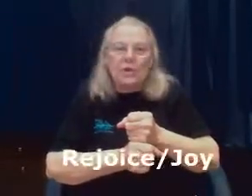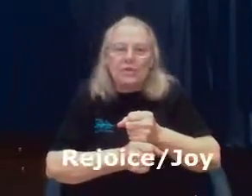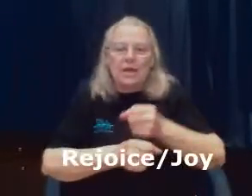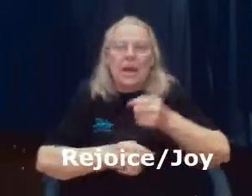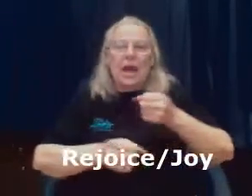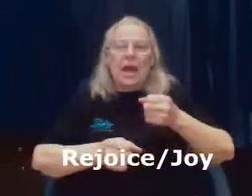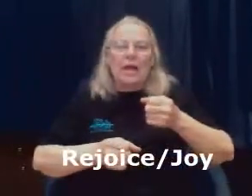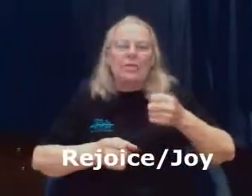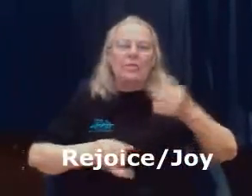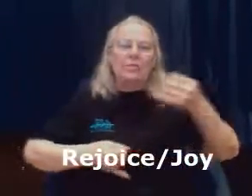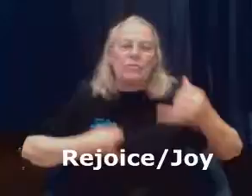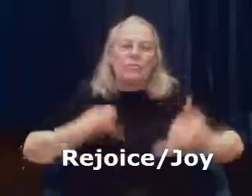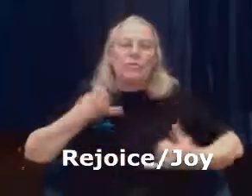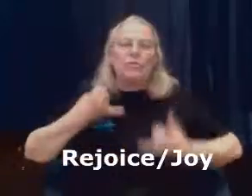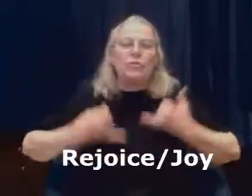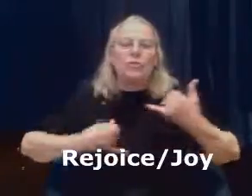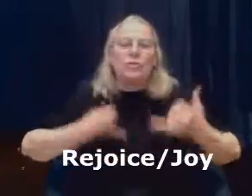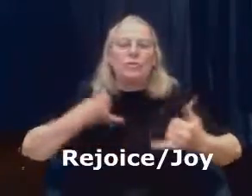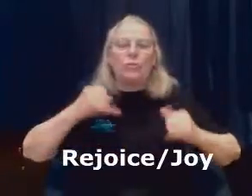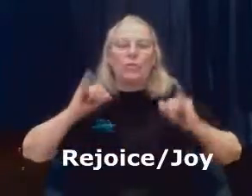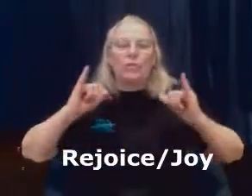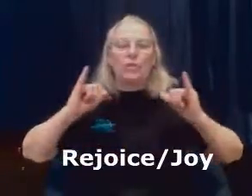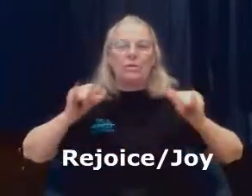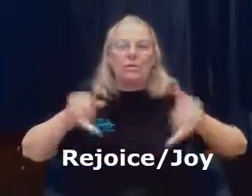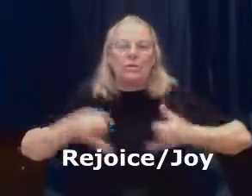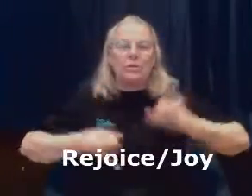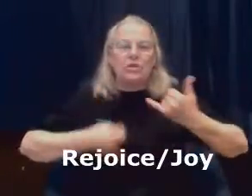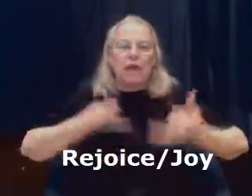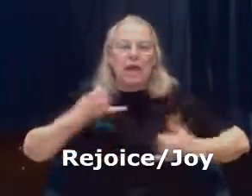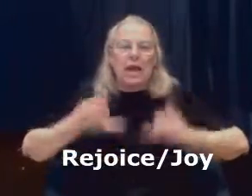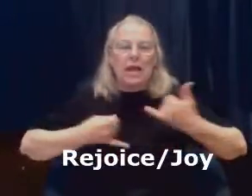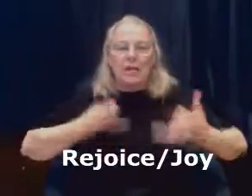Rejoice, and you do it with the J hand.